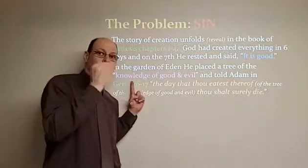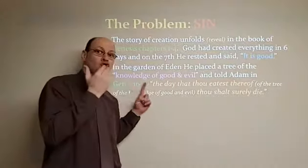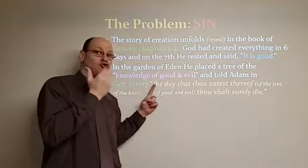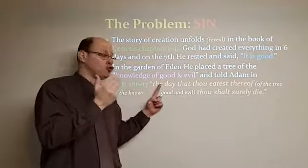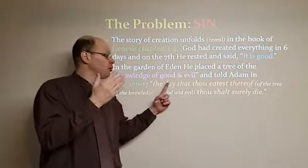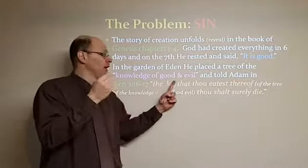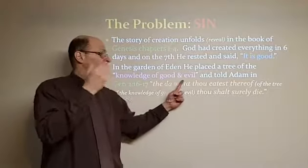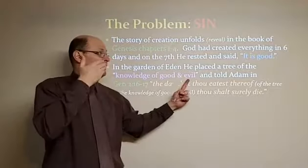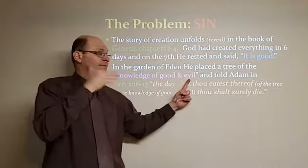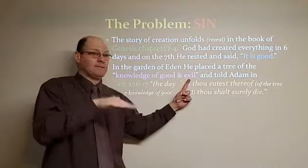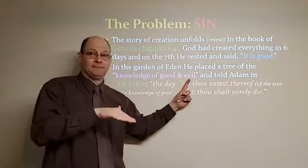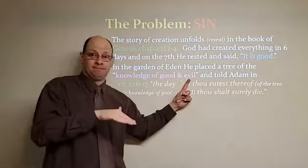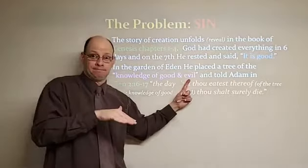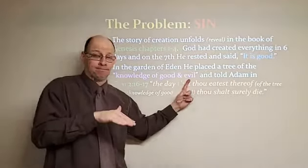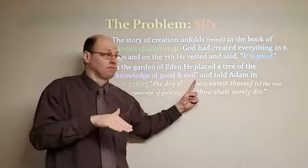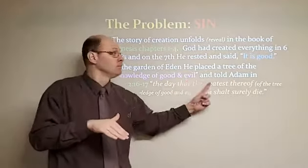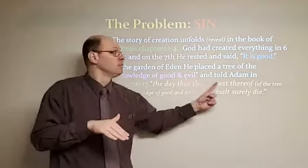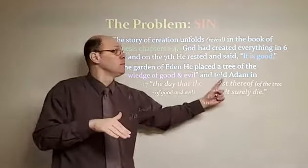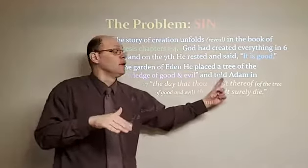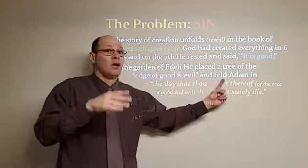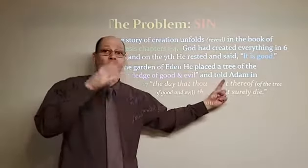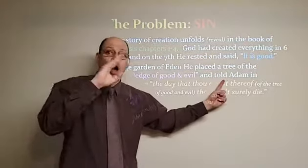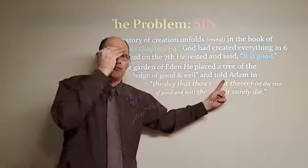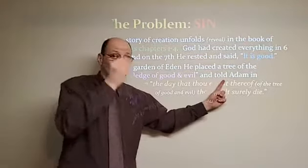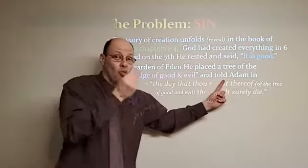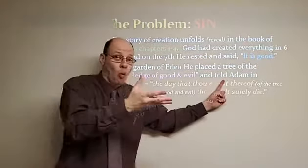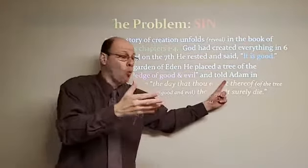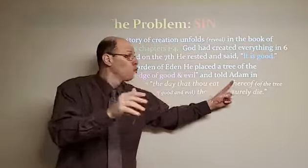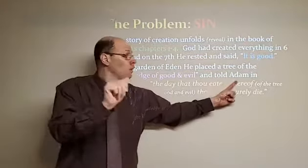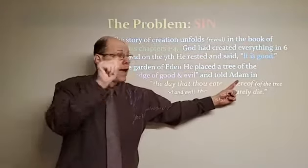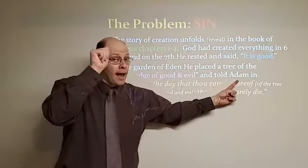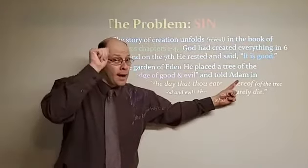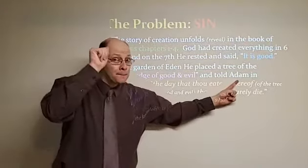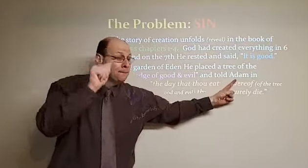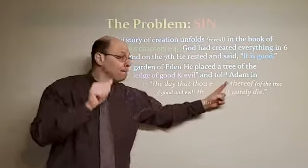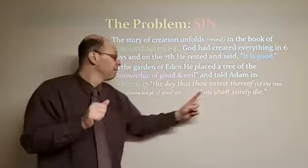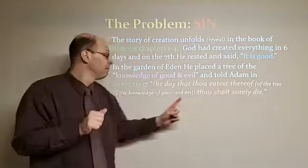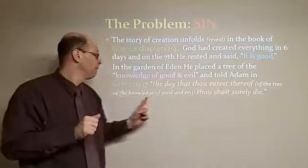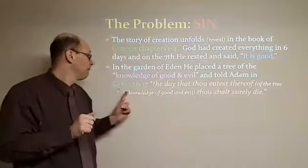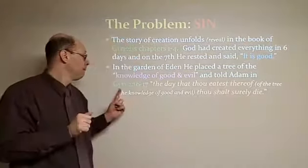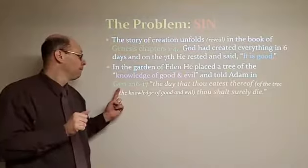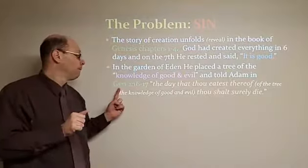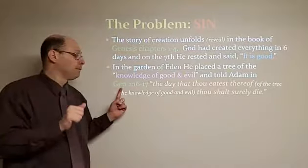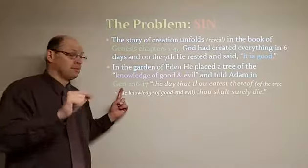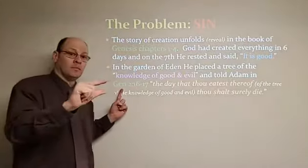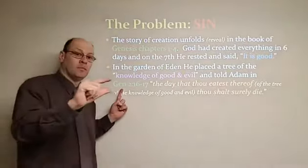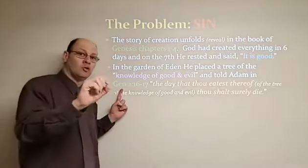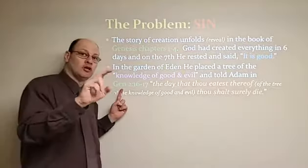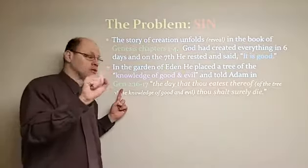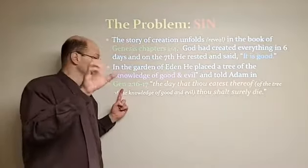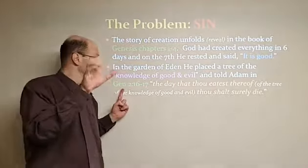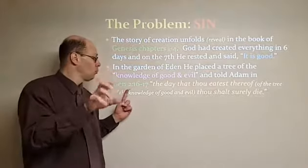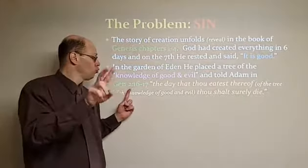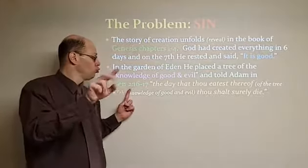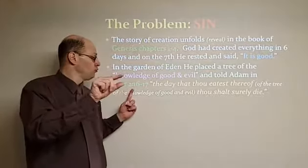of this garden known as the knowledge of good and evil and God told Adam in Genesis chapter 2 verses